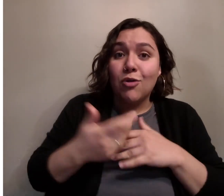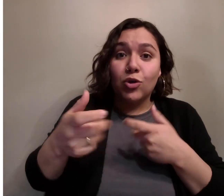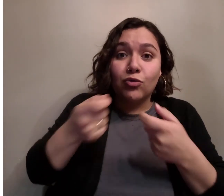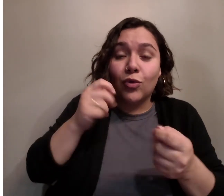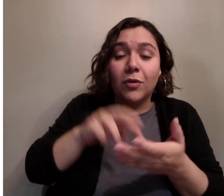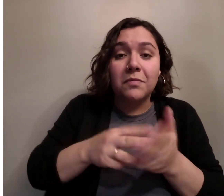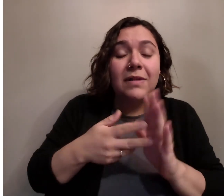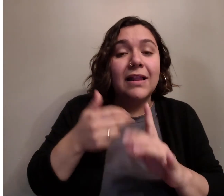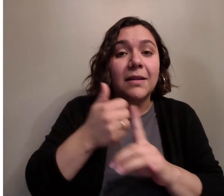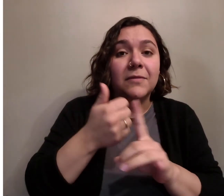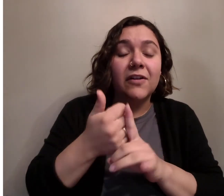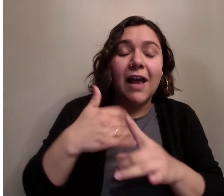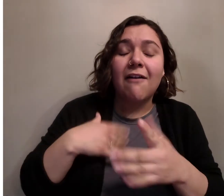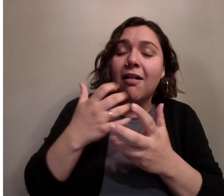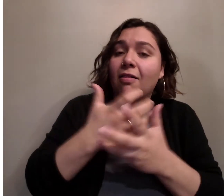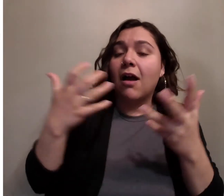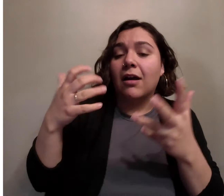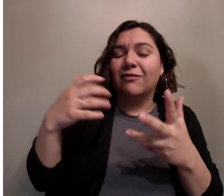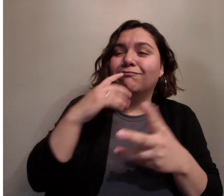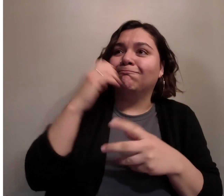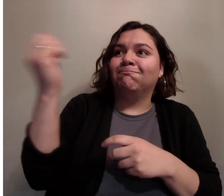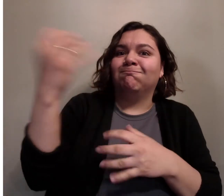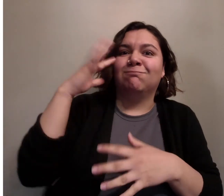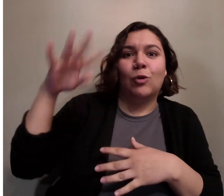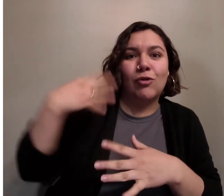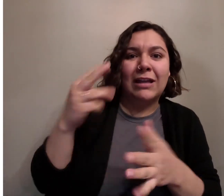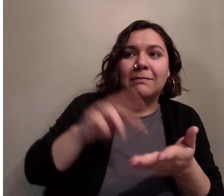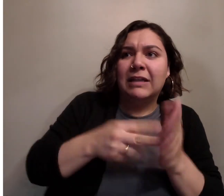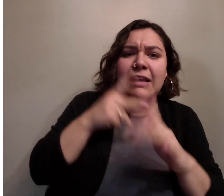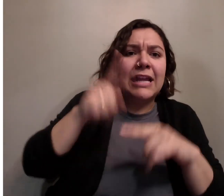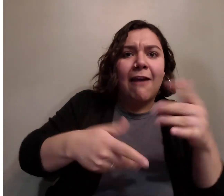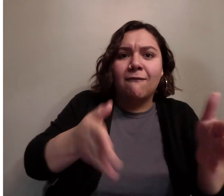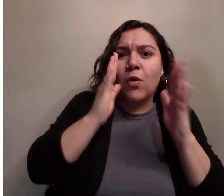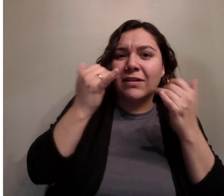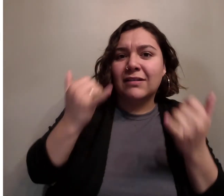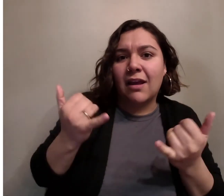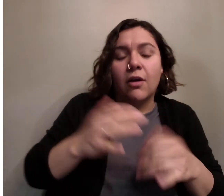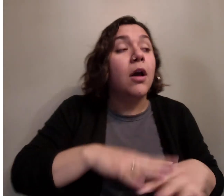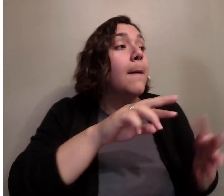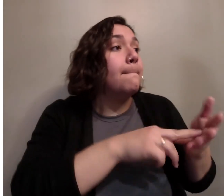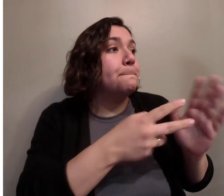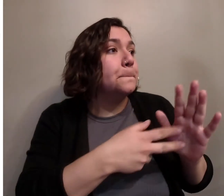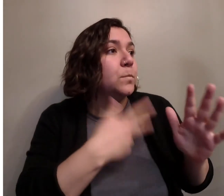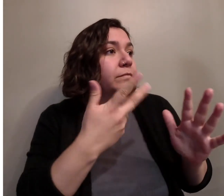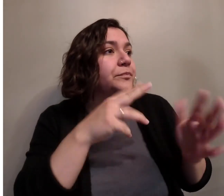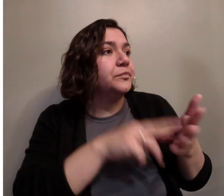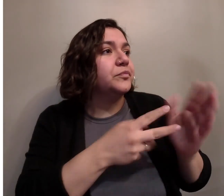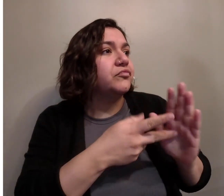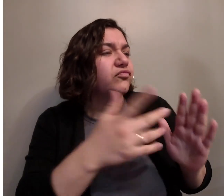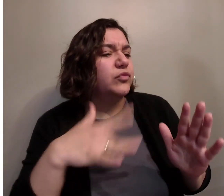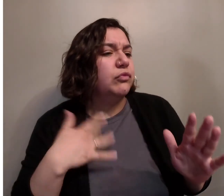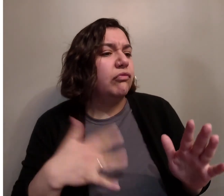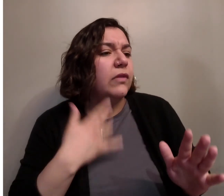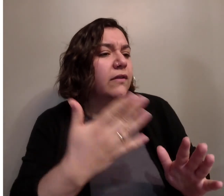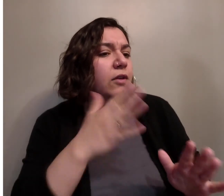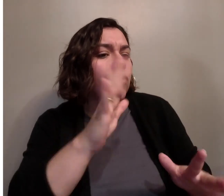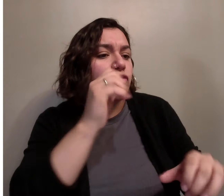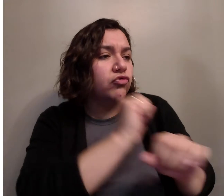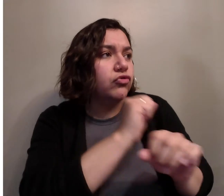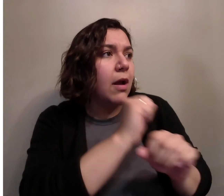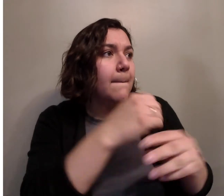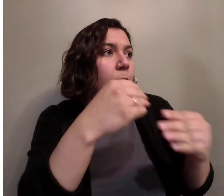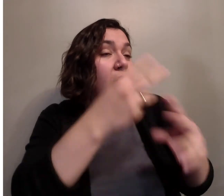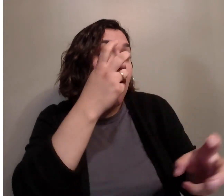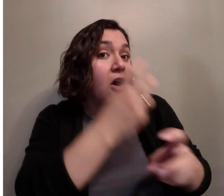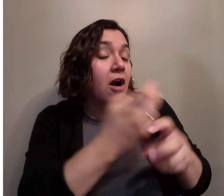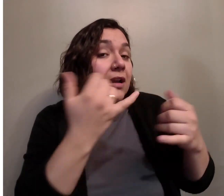it's like the way they control us is they throw so much absurdity at us that we can't focus anymore. So does it